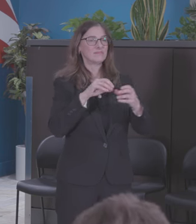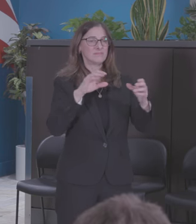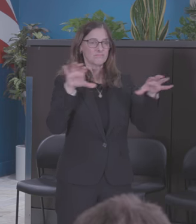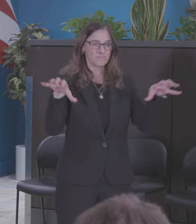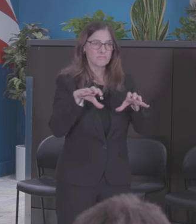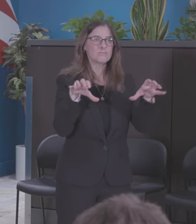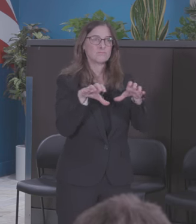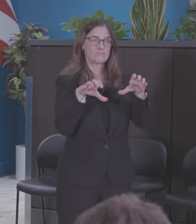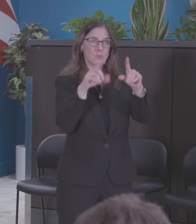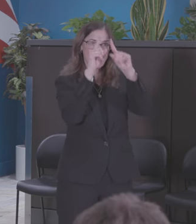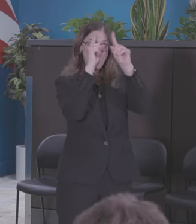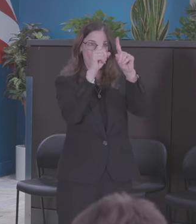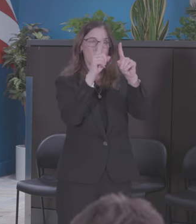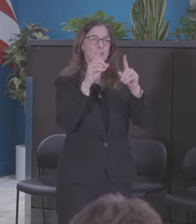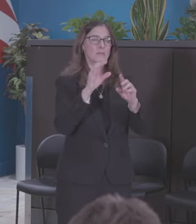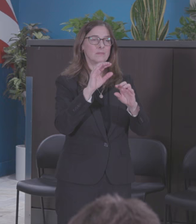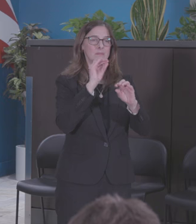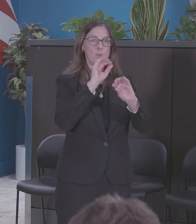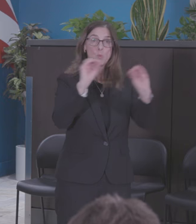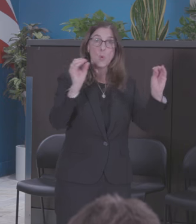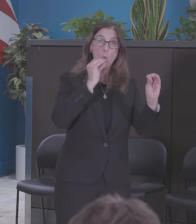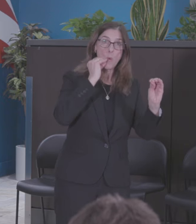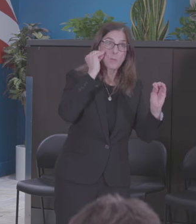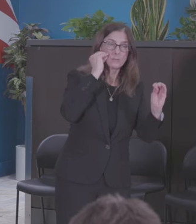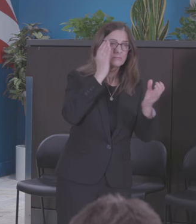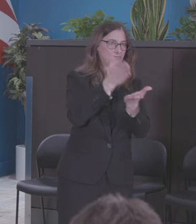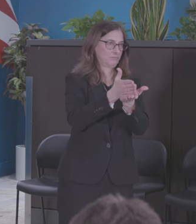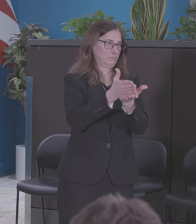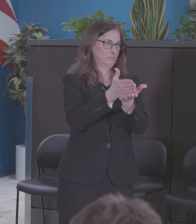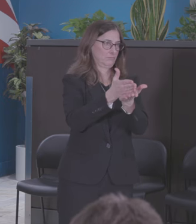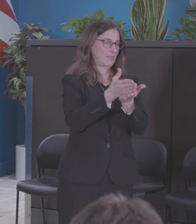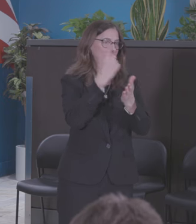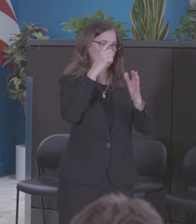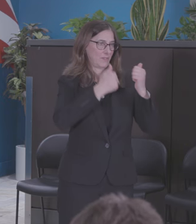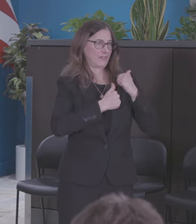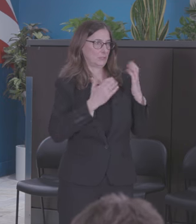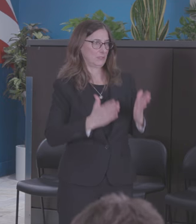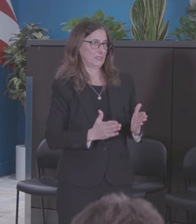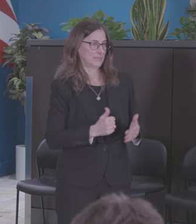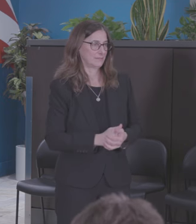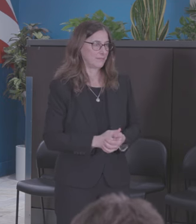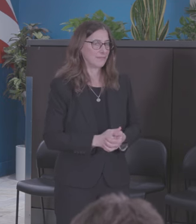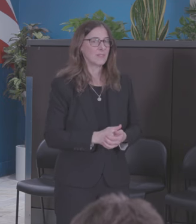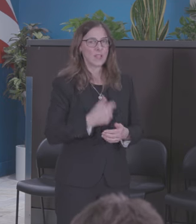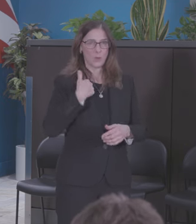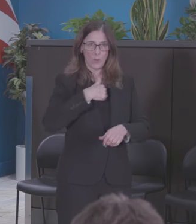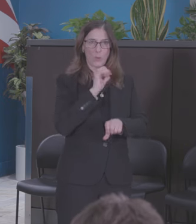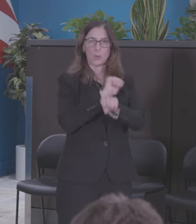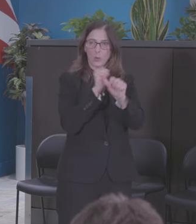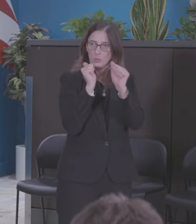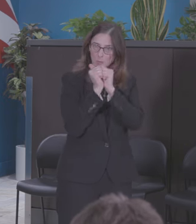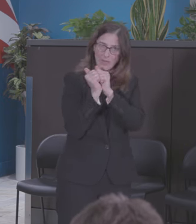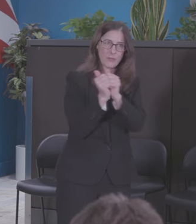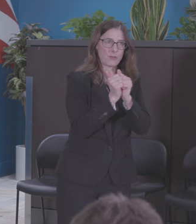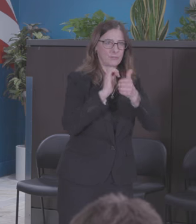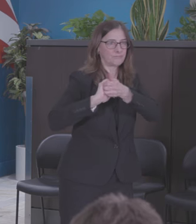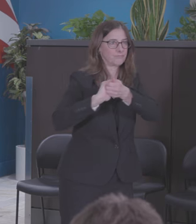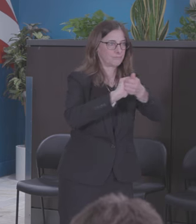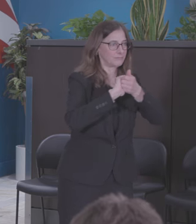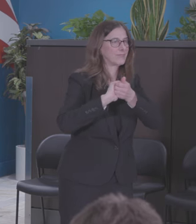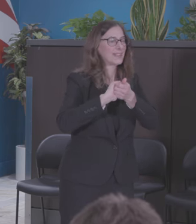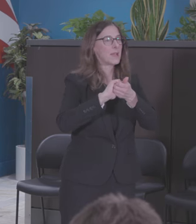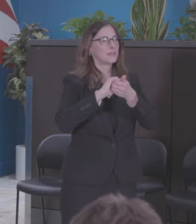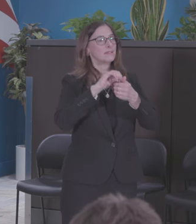campaign. And Secretary Augustus and I look forward to working in partnership with many of you to get us to functional zero. And speaking